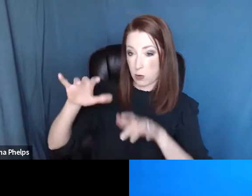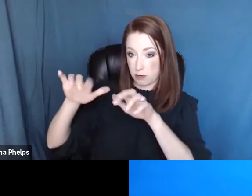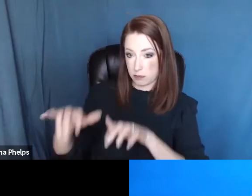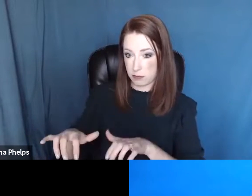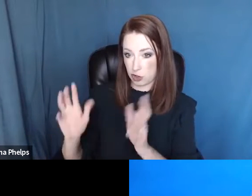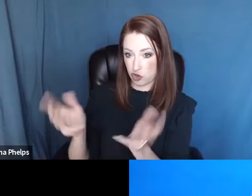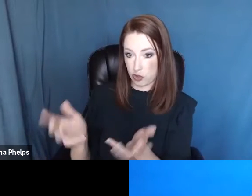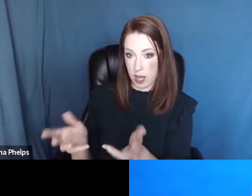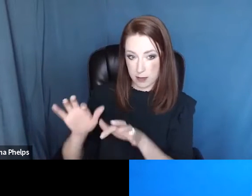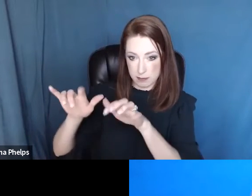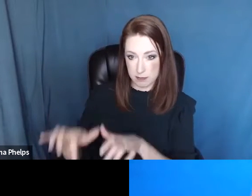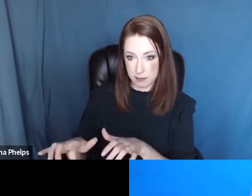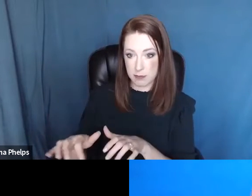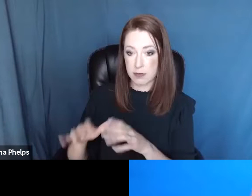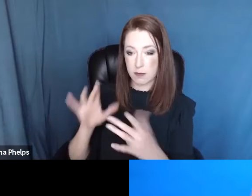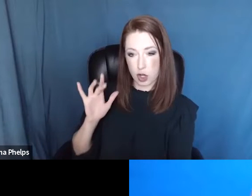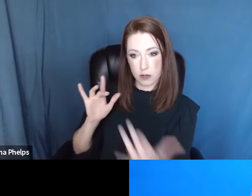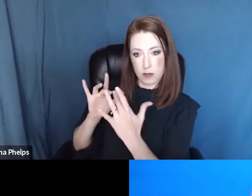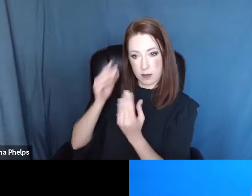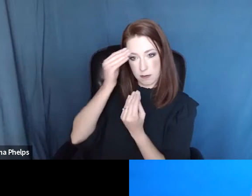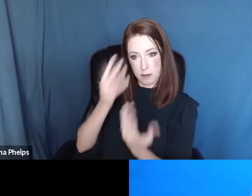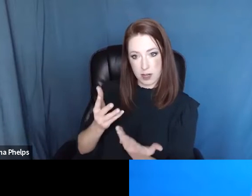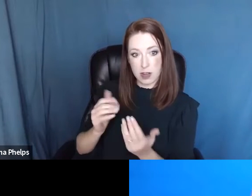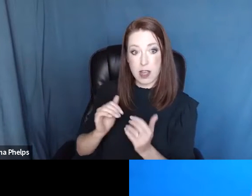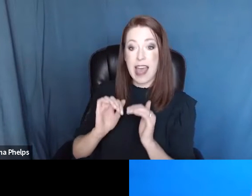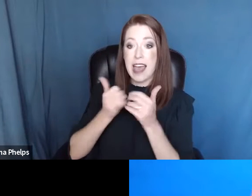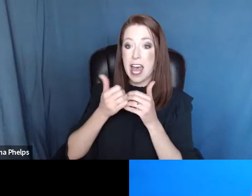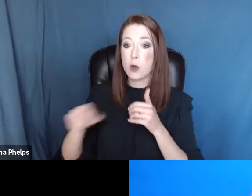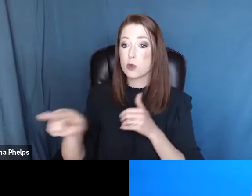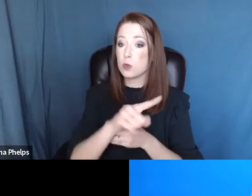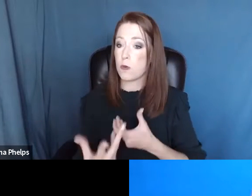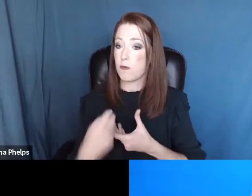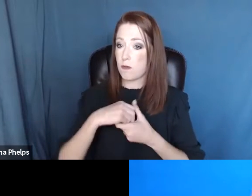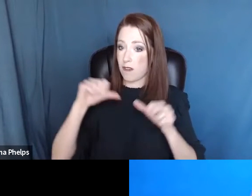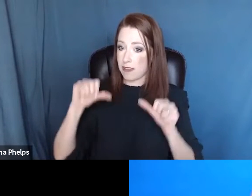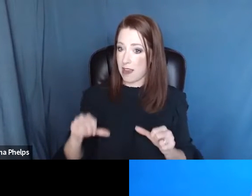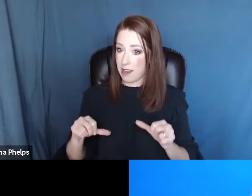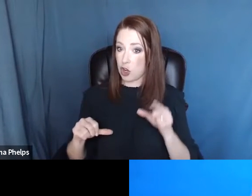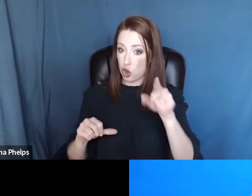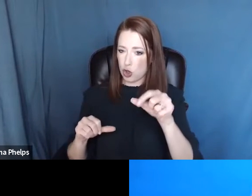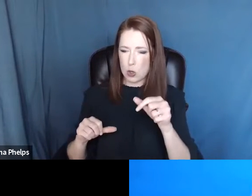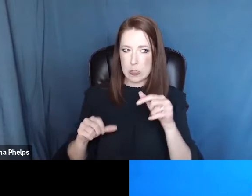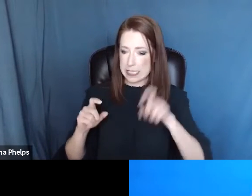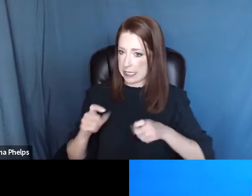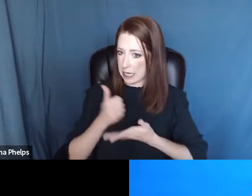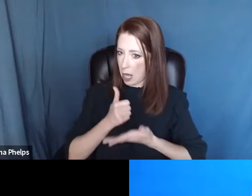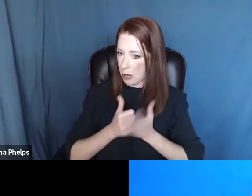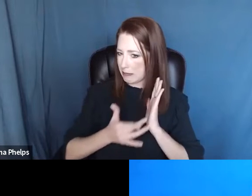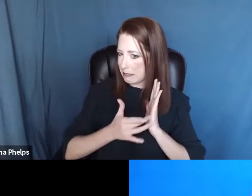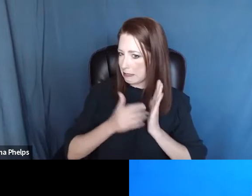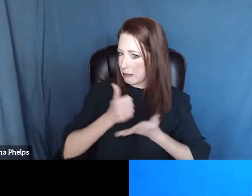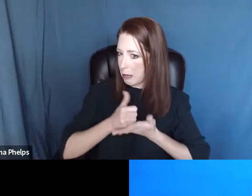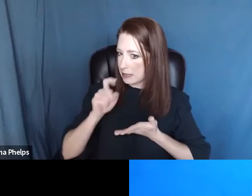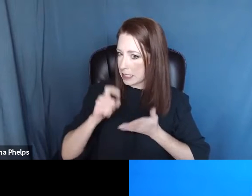also, about how you can become involved and how you can reach out for our technical assistance if you're interested